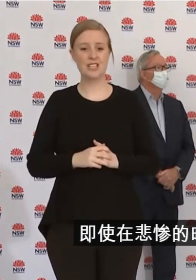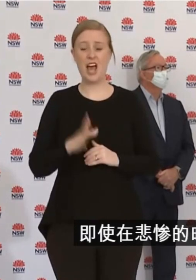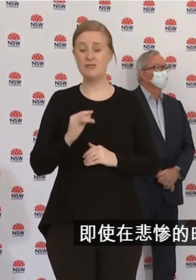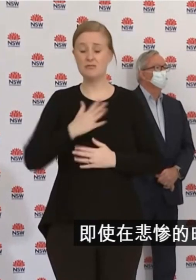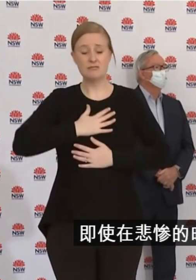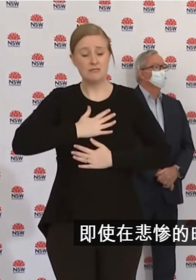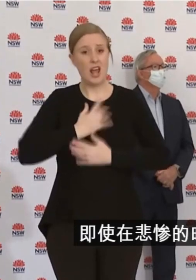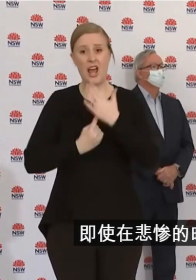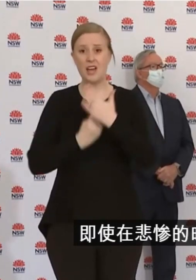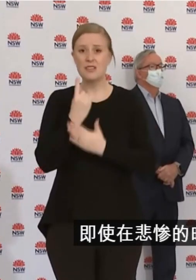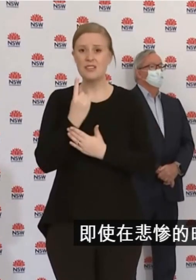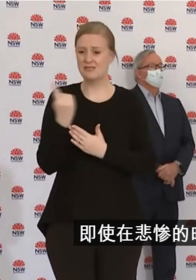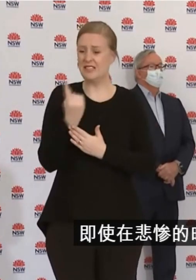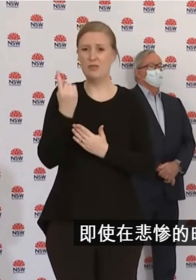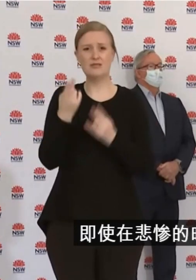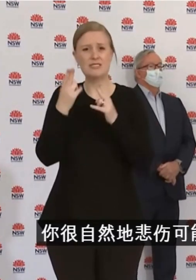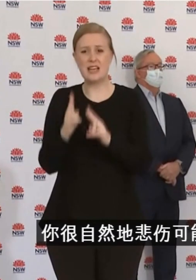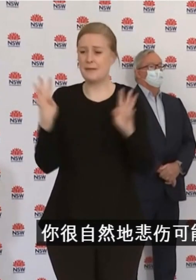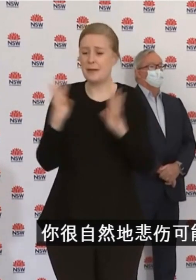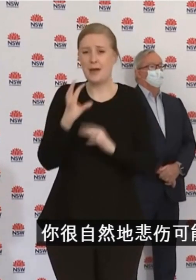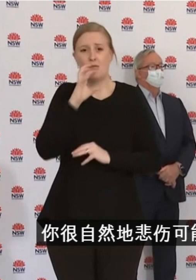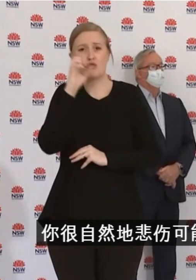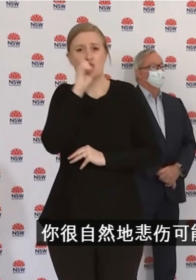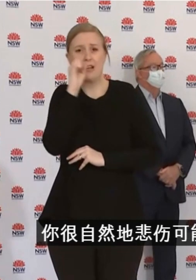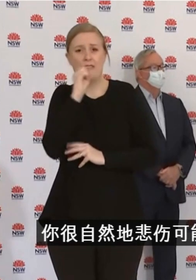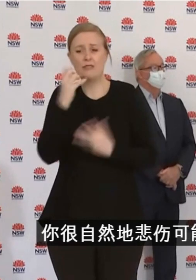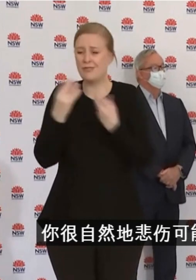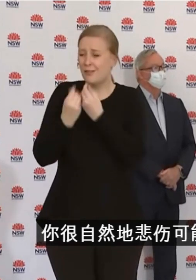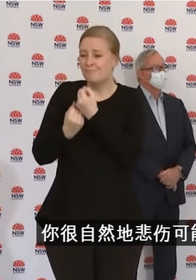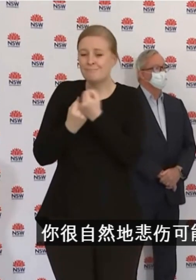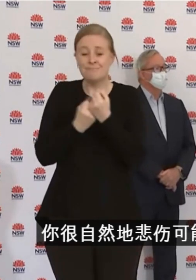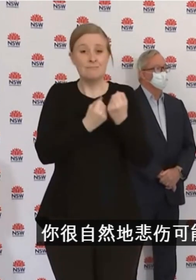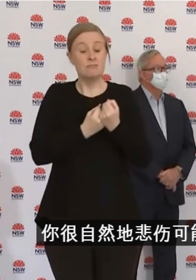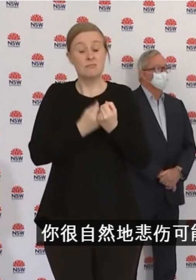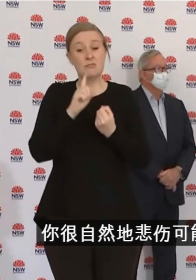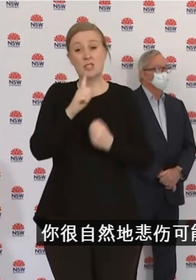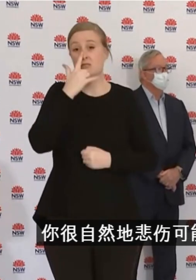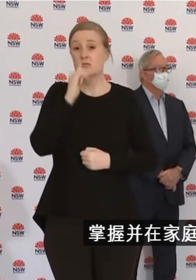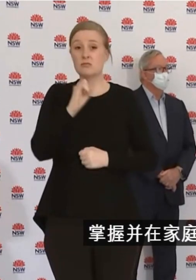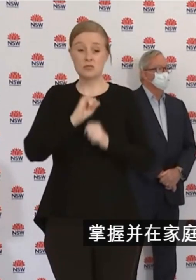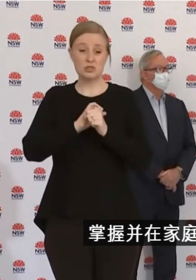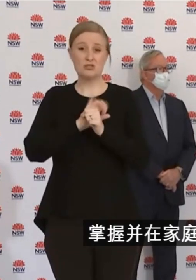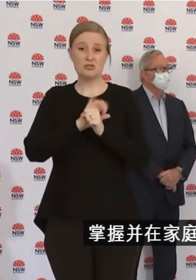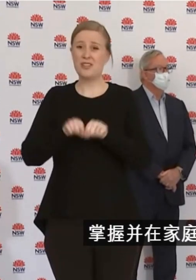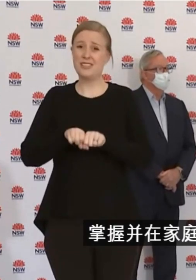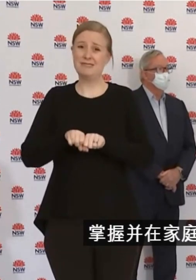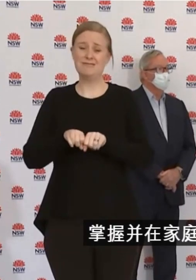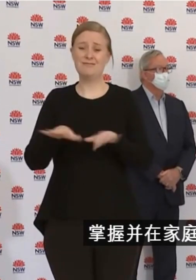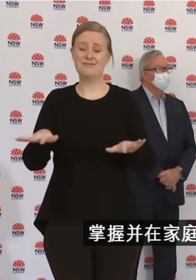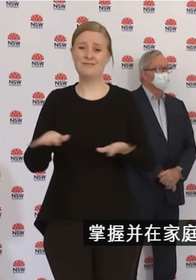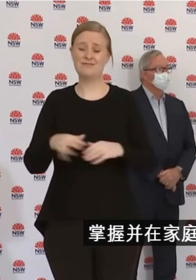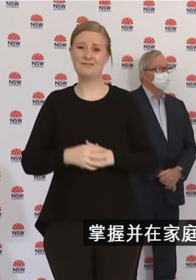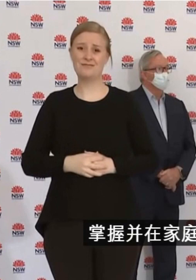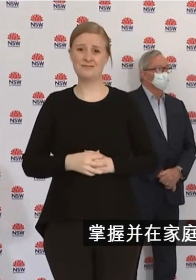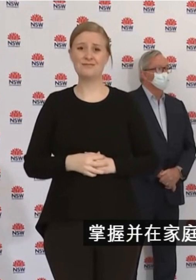in tragic times, can actually, when you're naturally grieving, can be a risk where COVID can easily take hold and spread